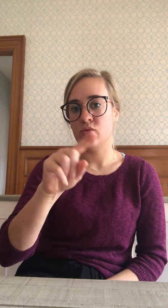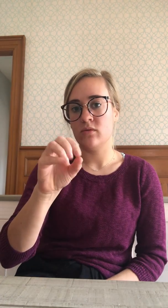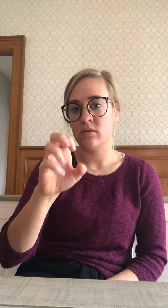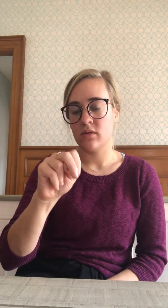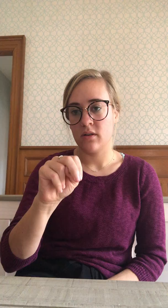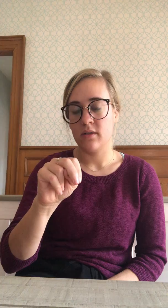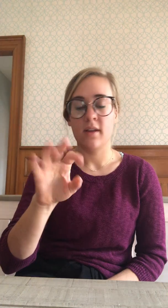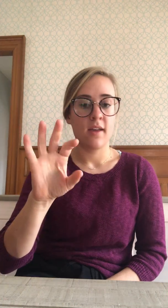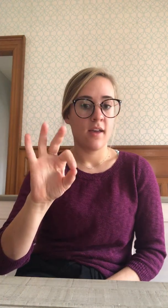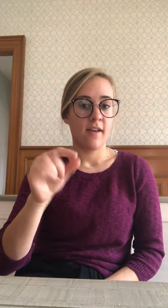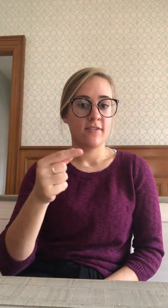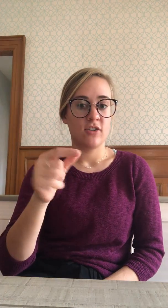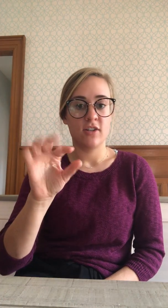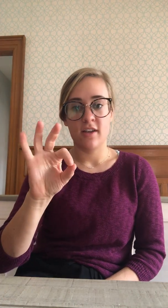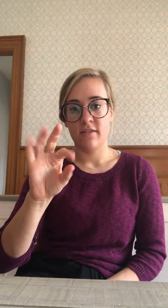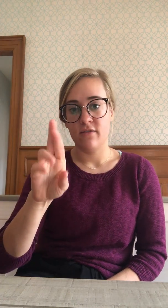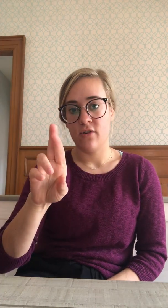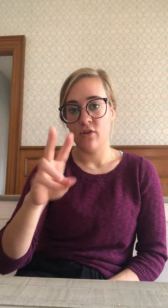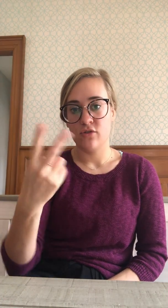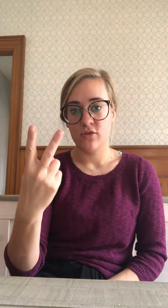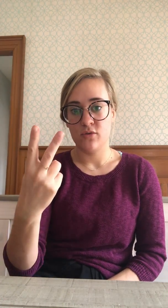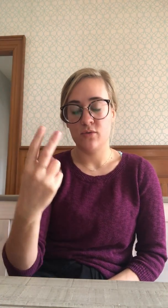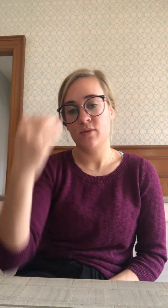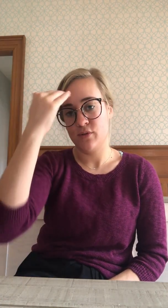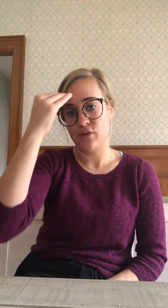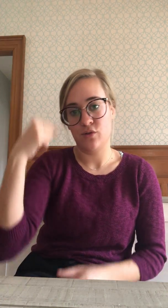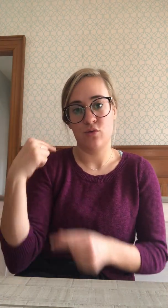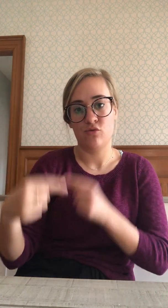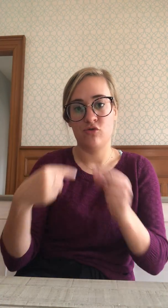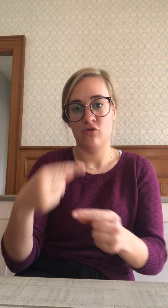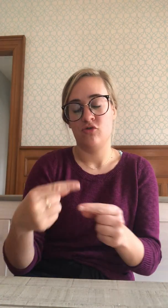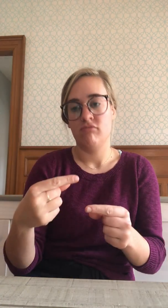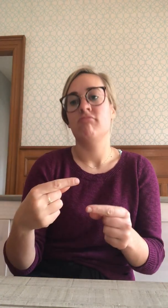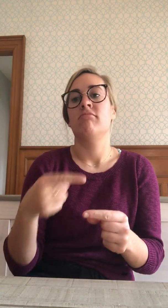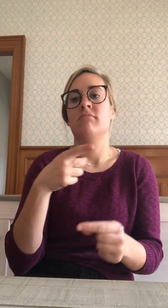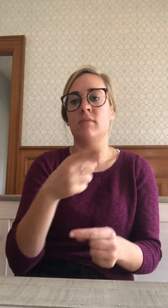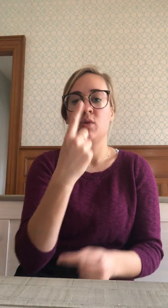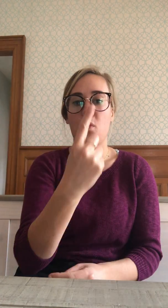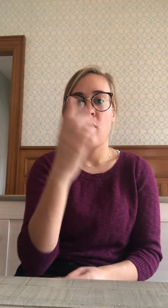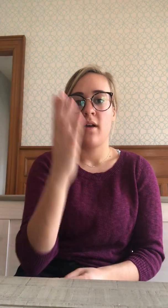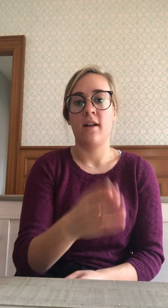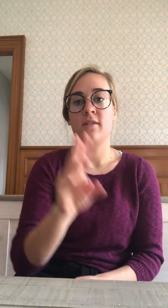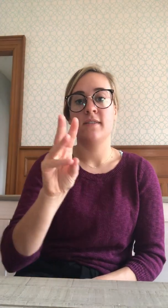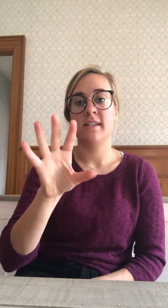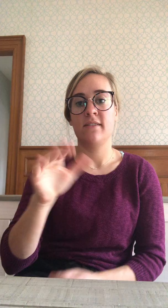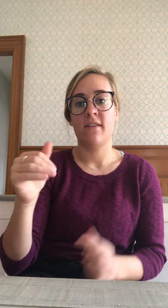FGFR2 is the known gene, and the incidence is about 1 in 65,000 to 88,000.